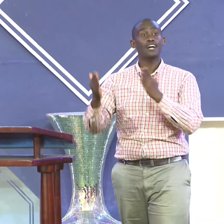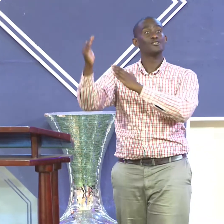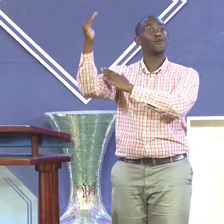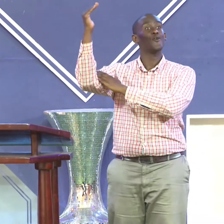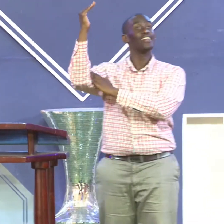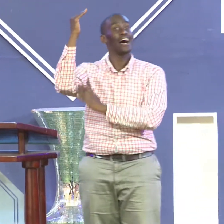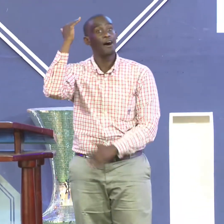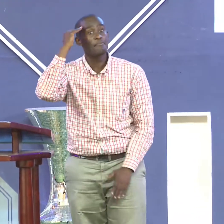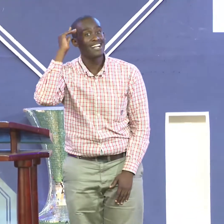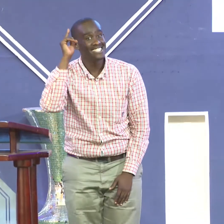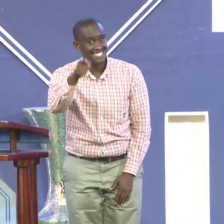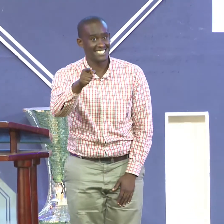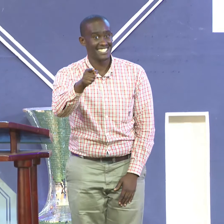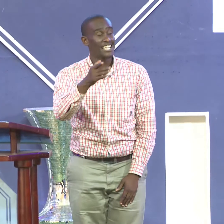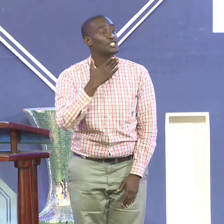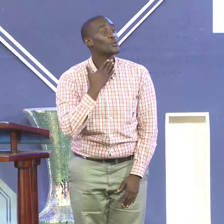He knows